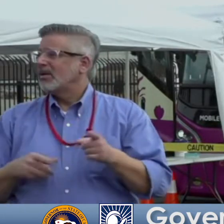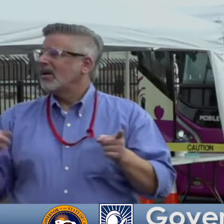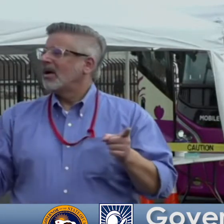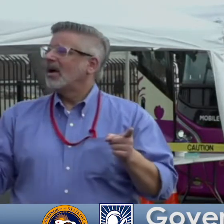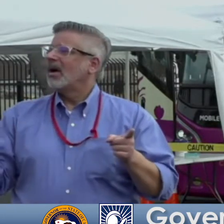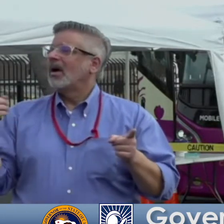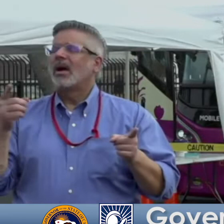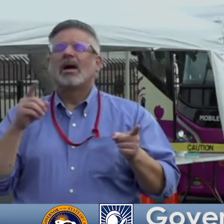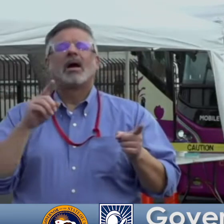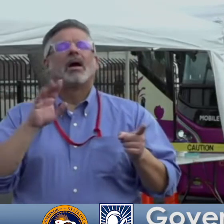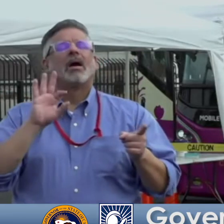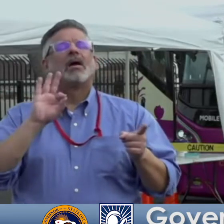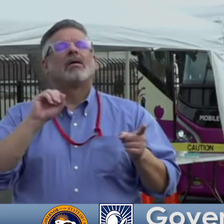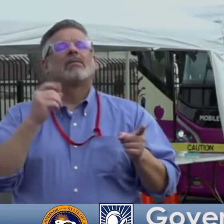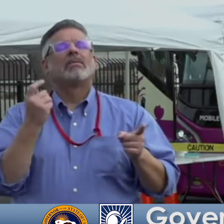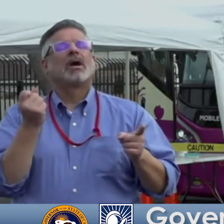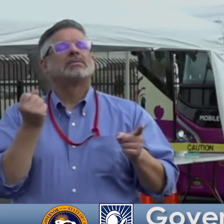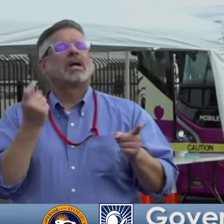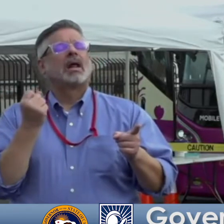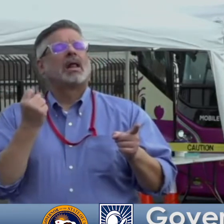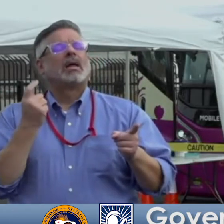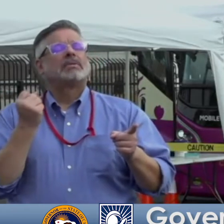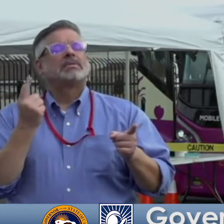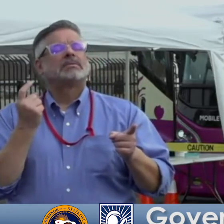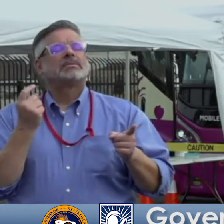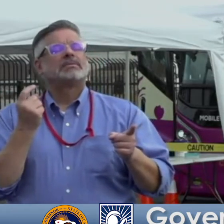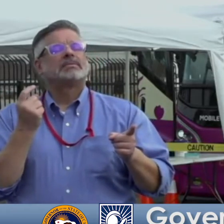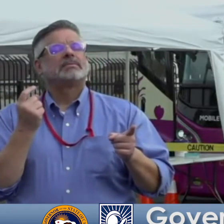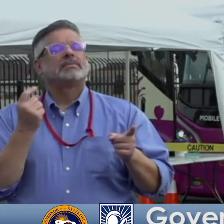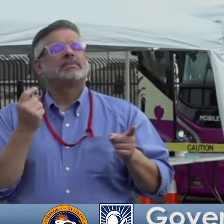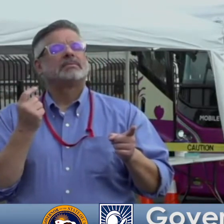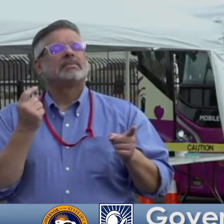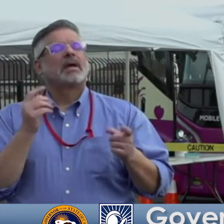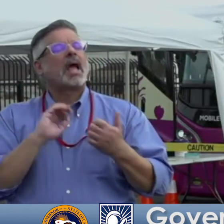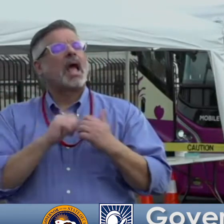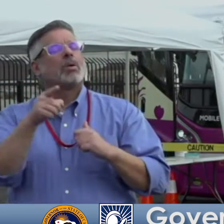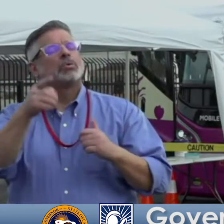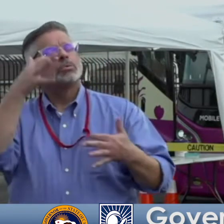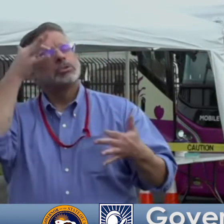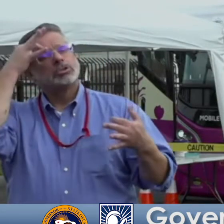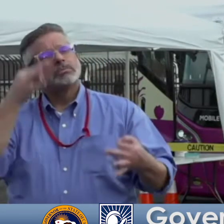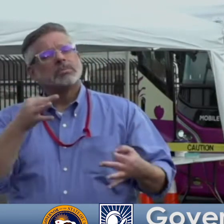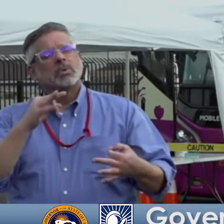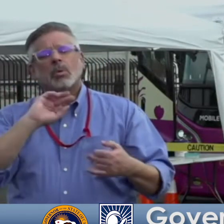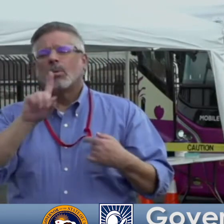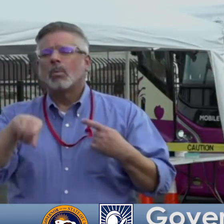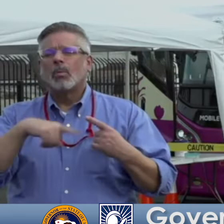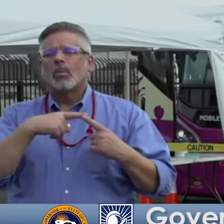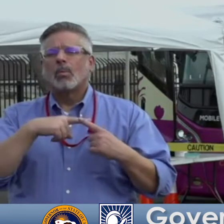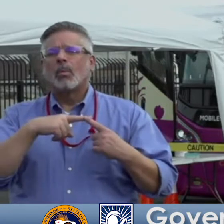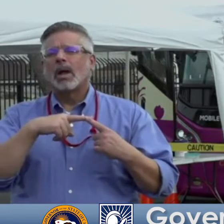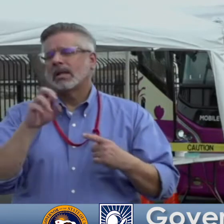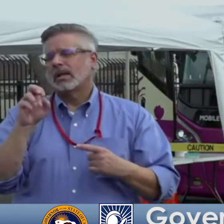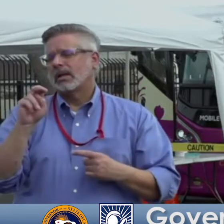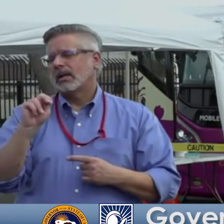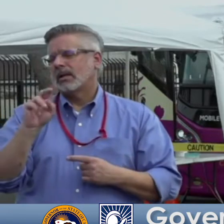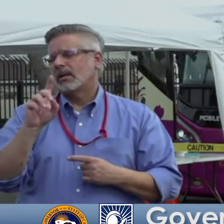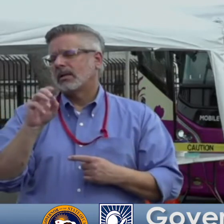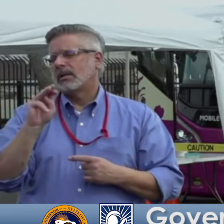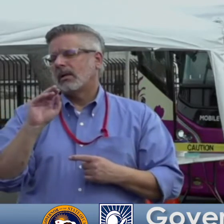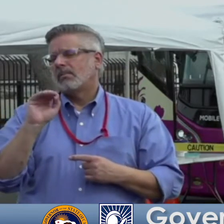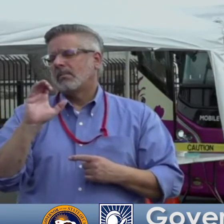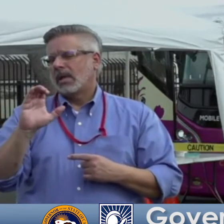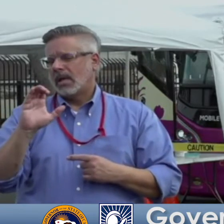Governor Alex Michelson, Cox 11. How do you determine when the endemic begins? Because now, when you look